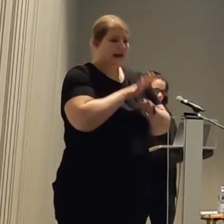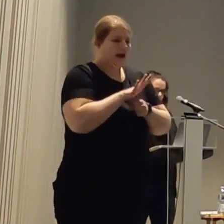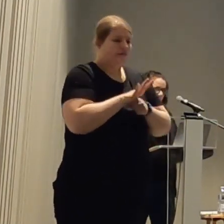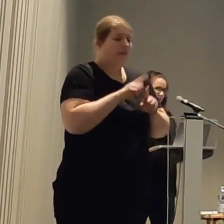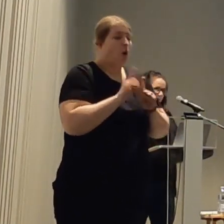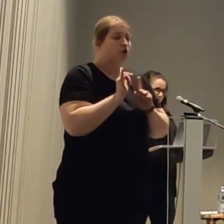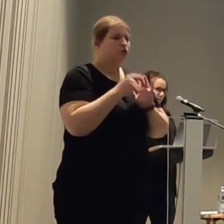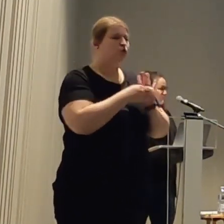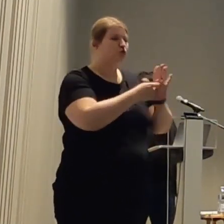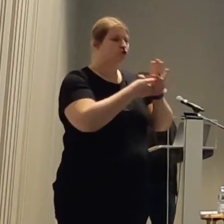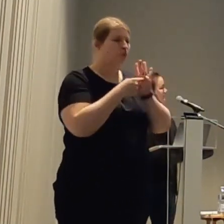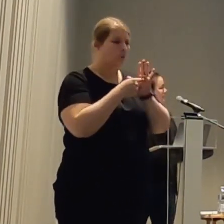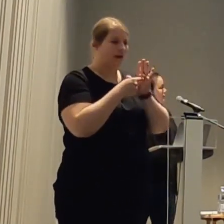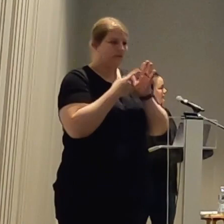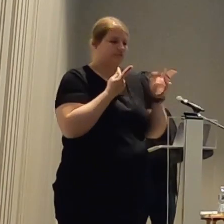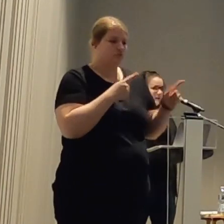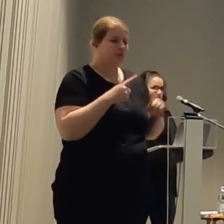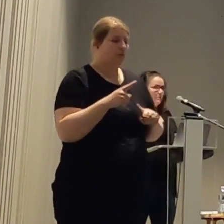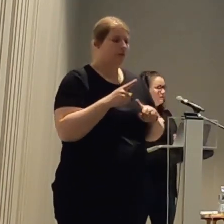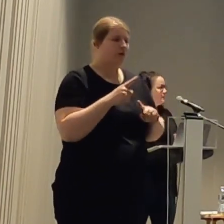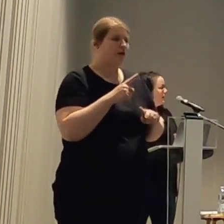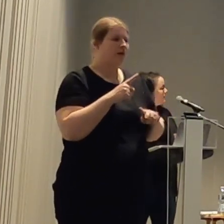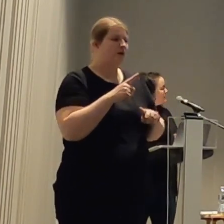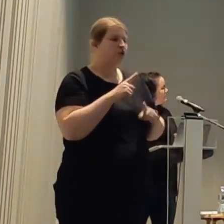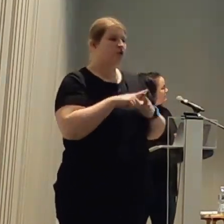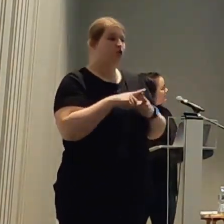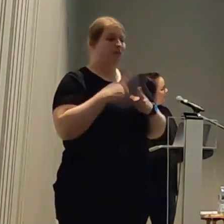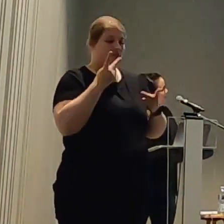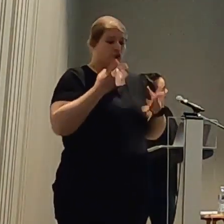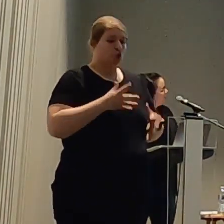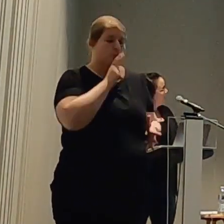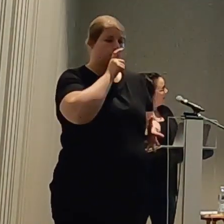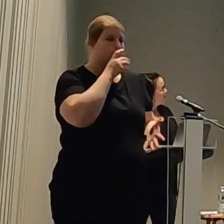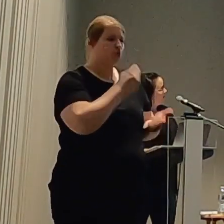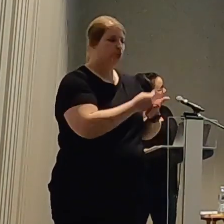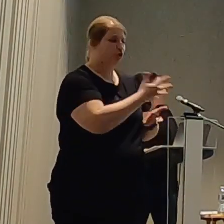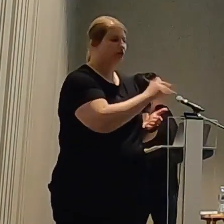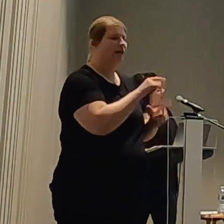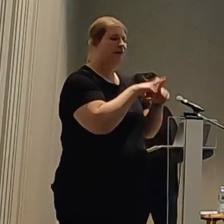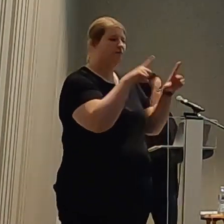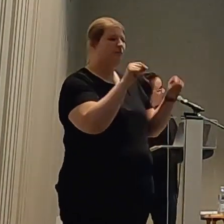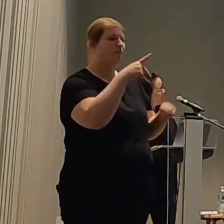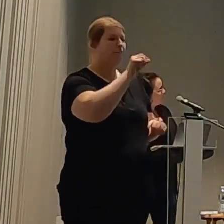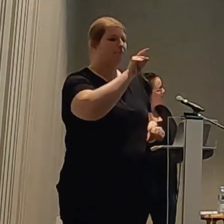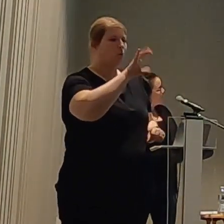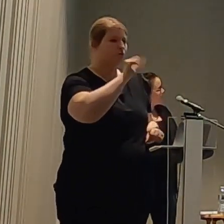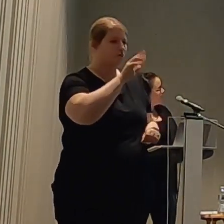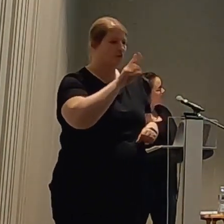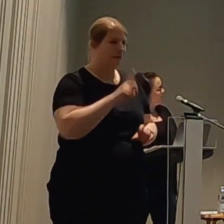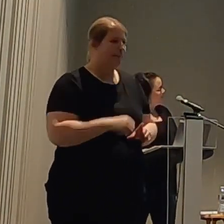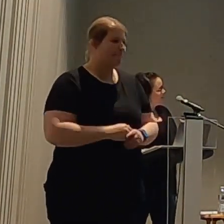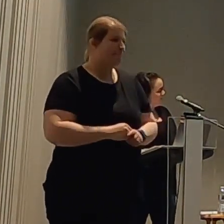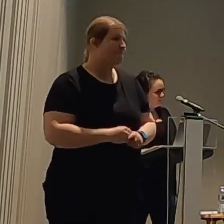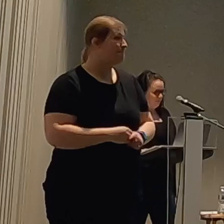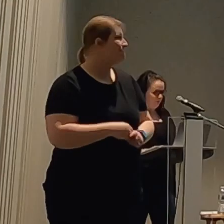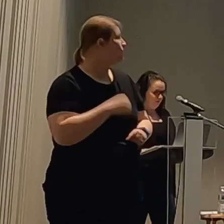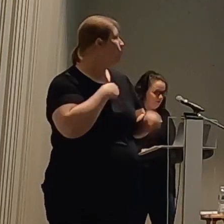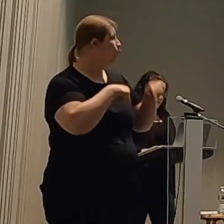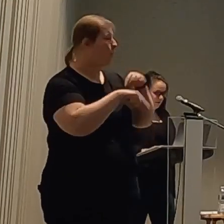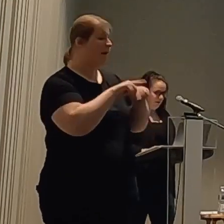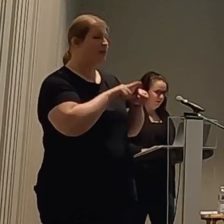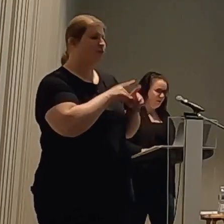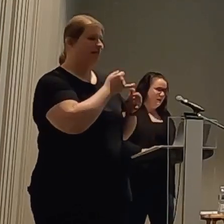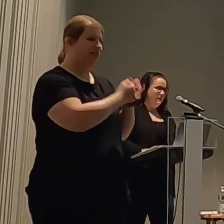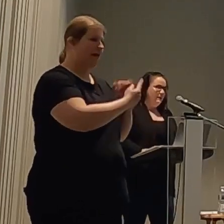any visitor who would end up purchasing these postcards. I'll go back to the last one, or the first one, so you can see a little bit